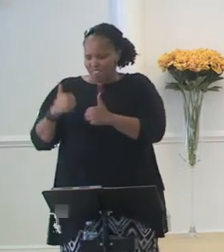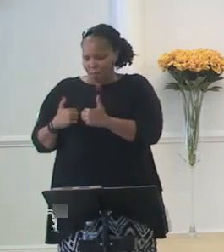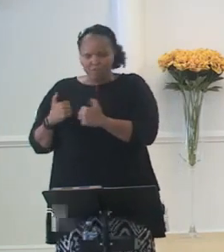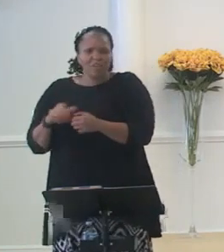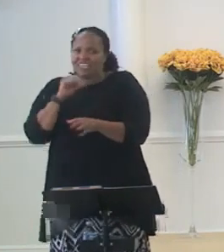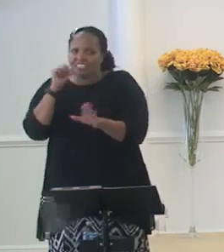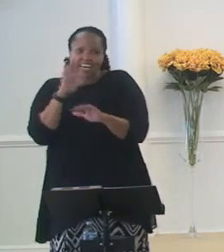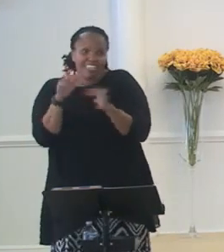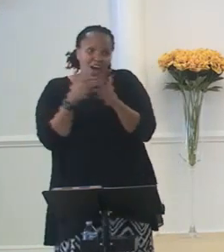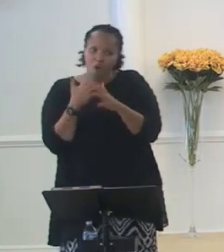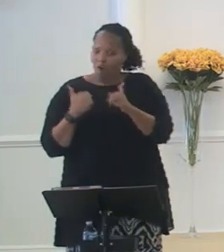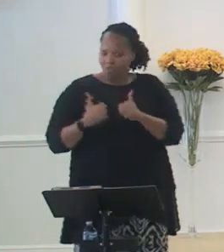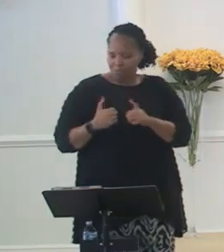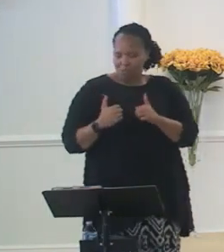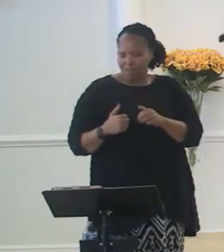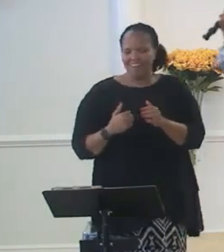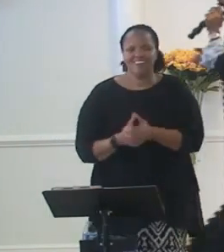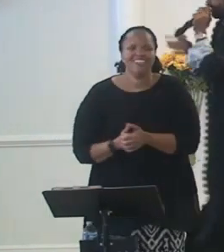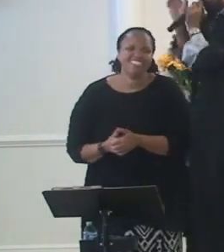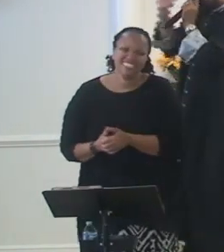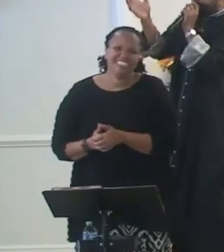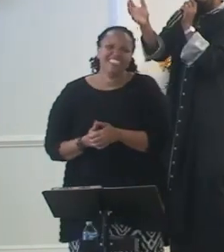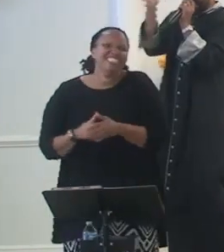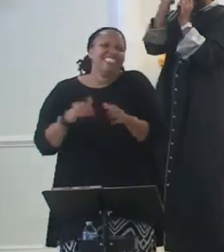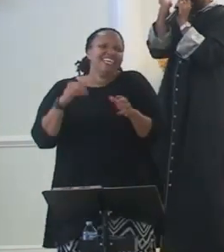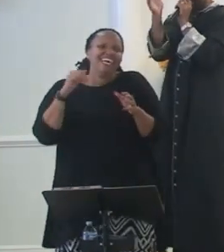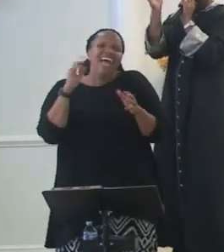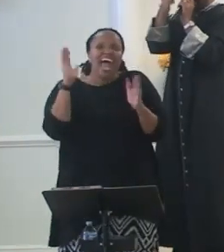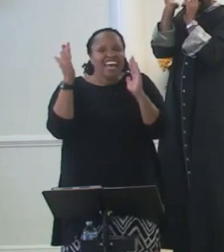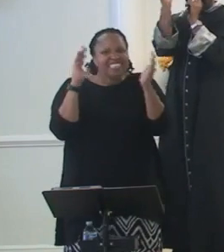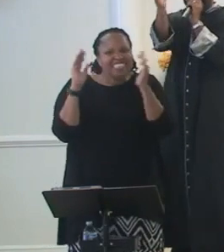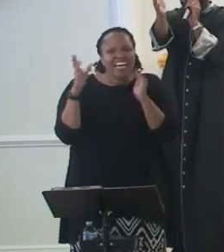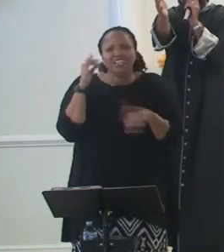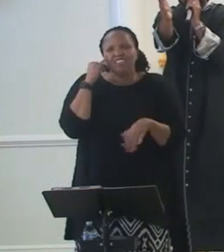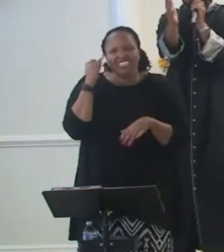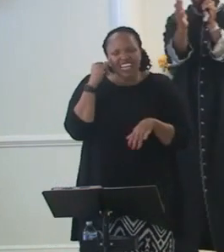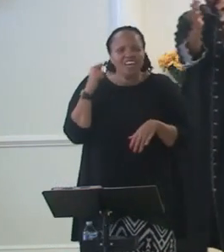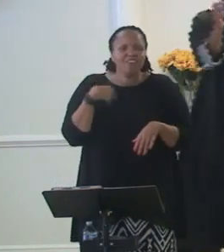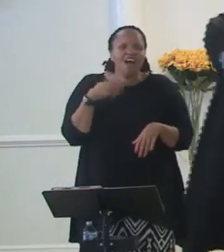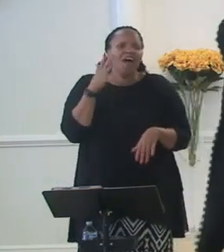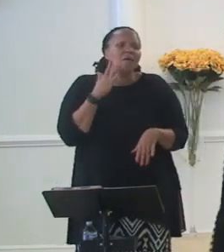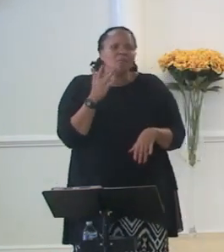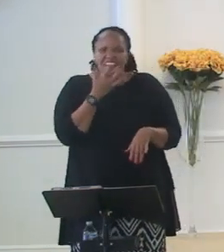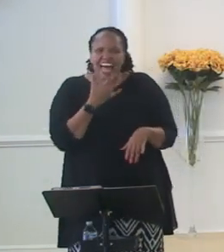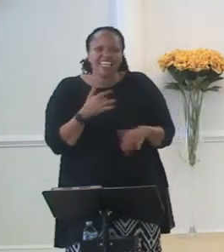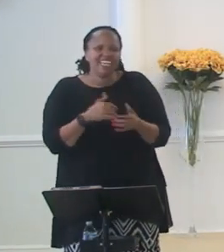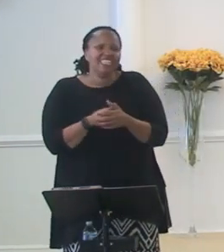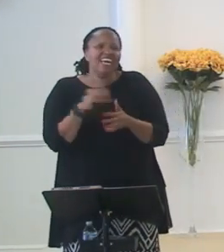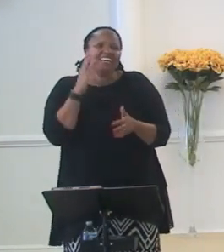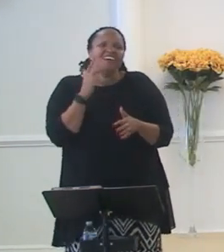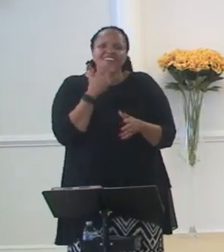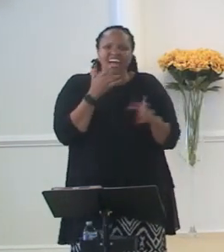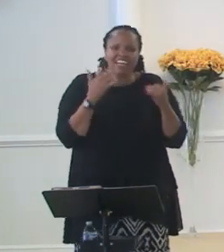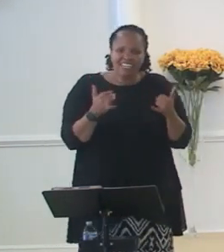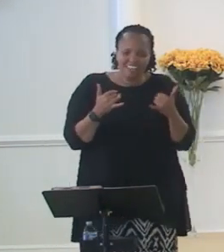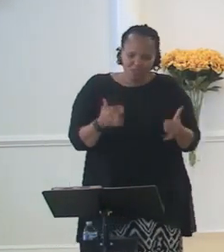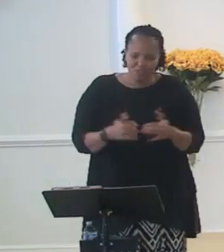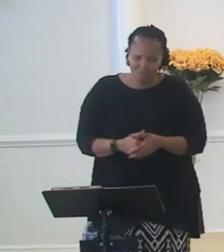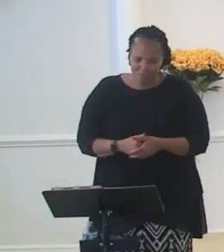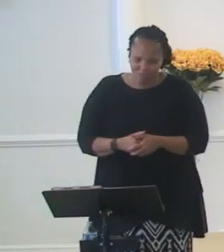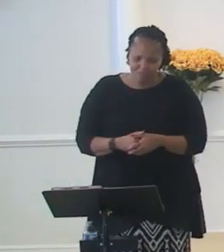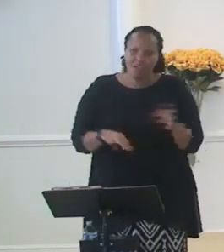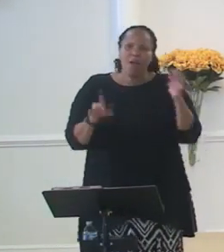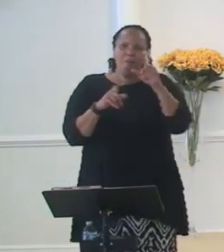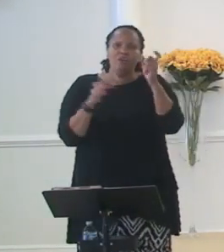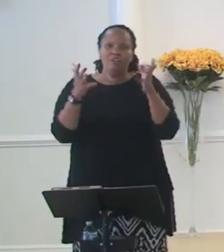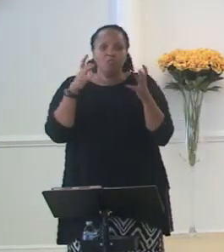world. So here now, it seems as if I'm lacking. I'm lacking now because you